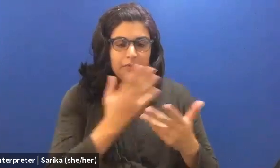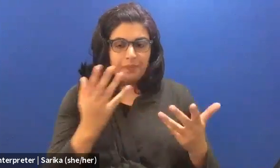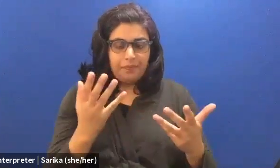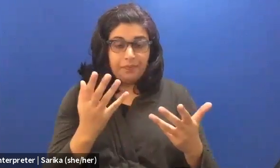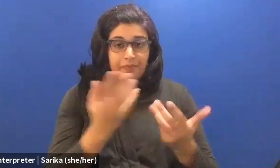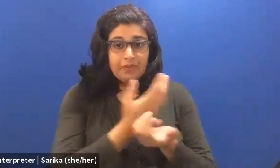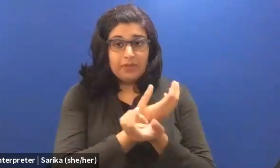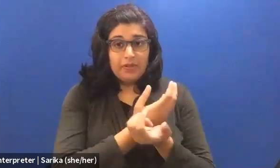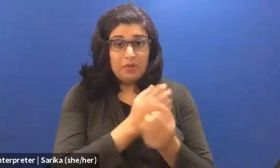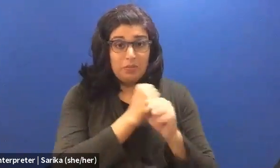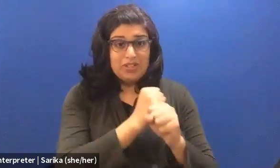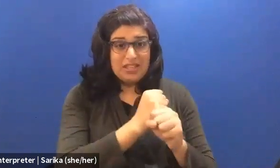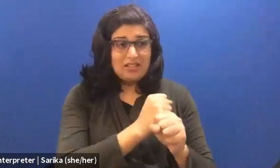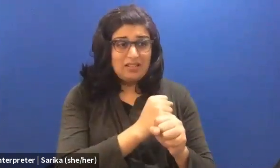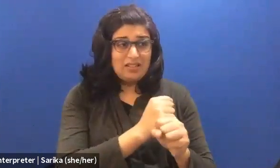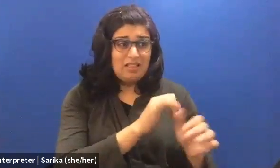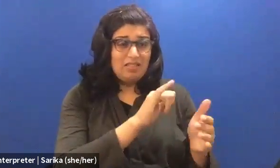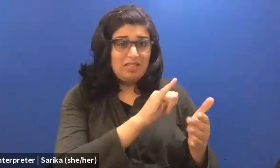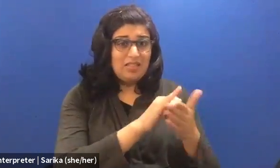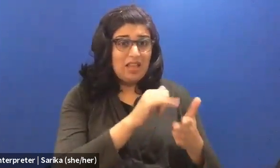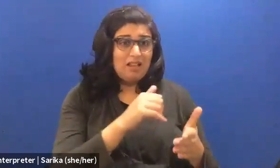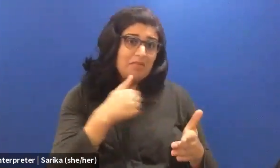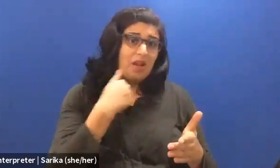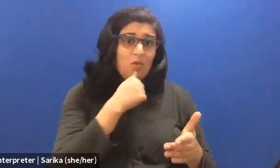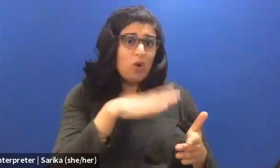saved, protected that young woman in that moment.